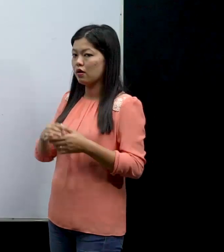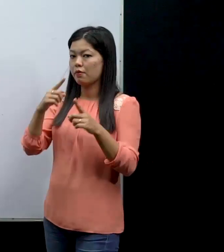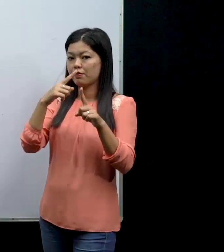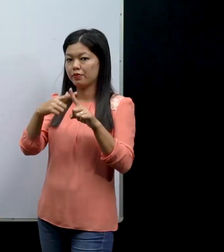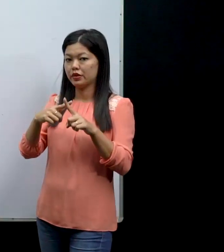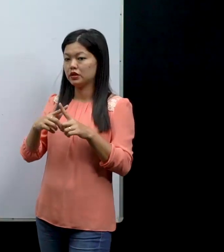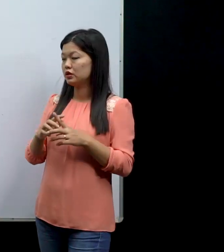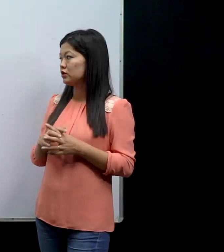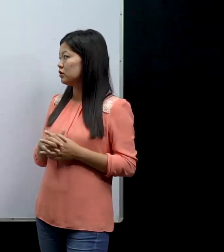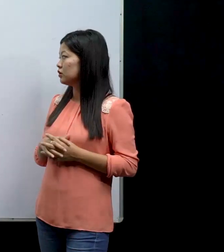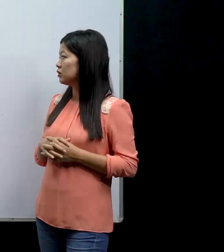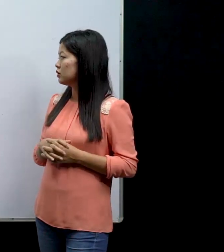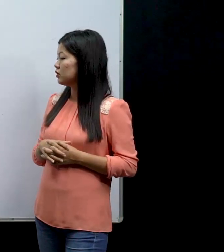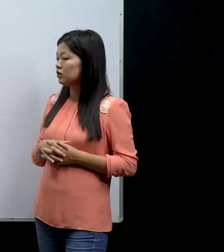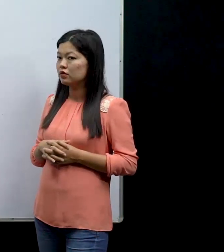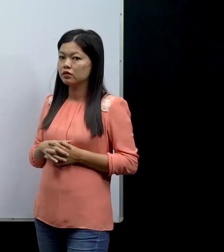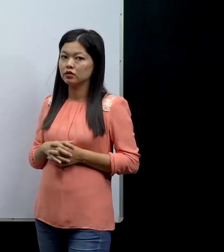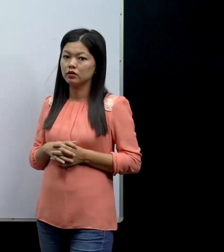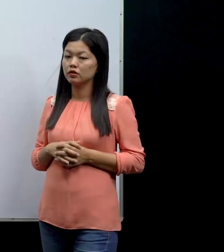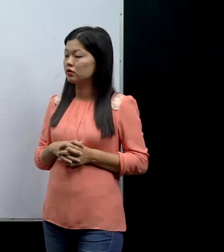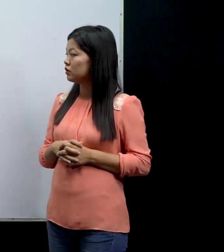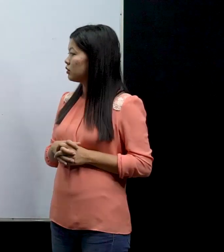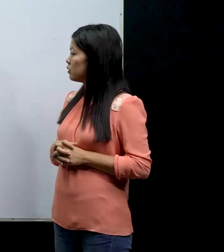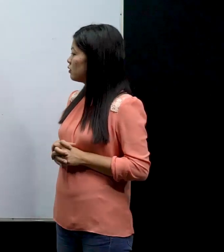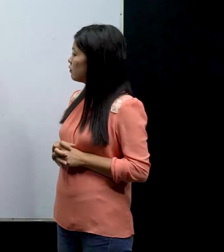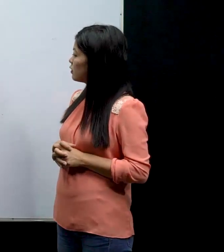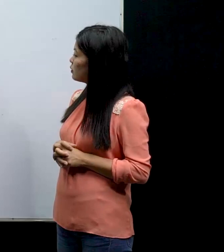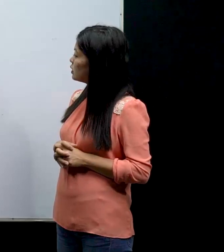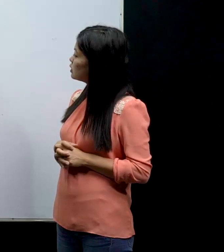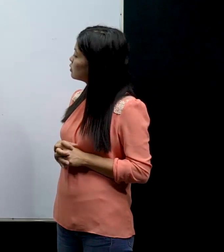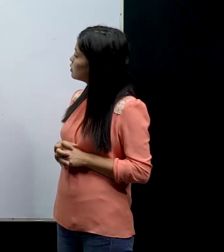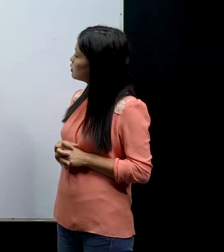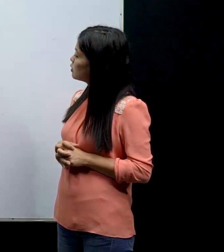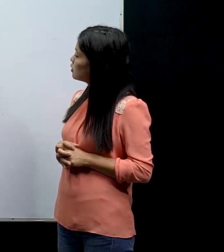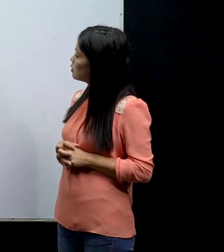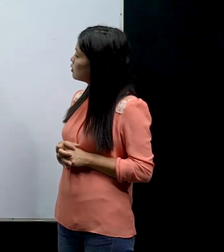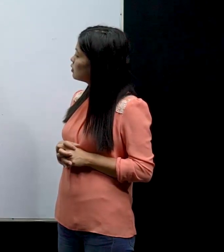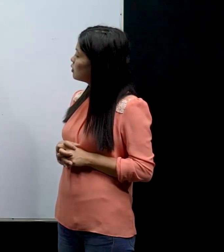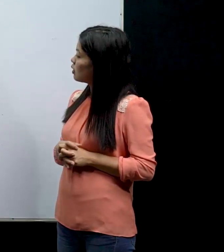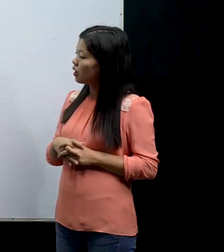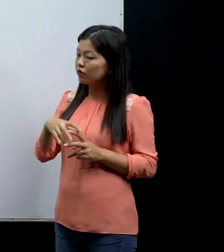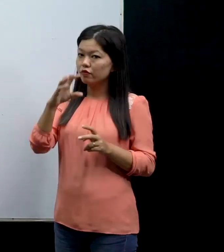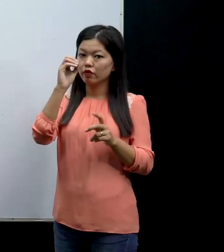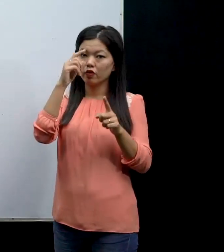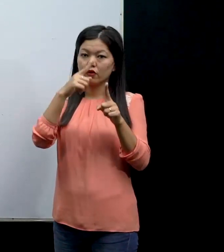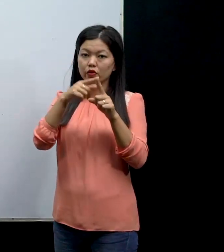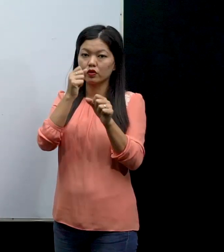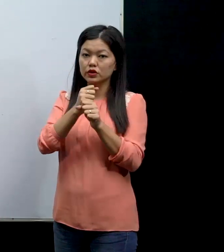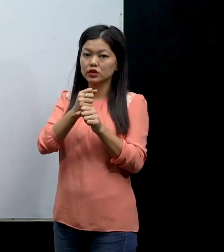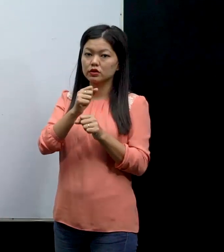formula. And oxygen, okay? For oxygen, 5 minutes. Oxygen,